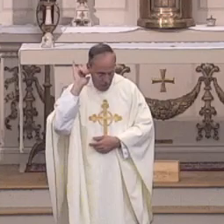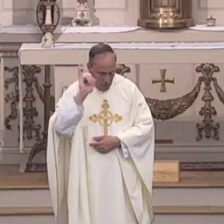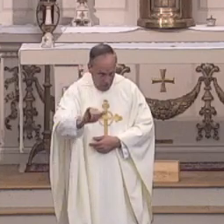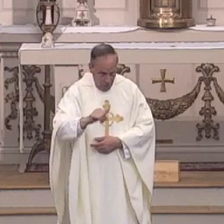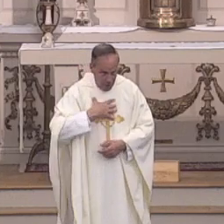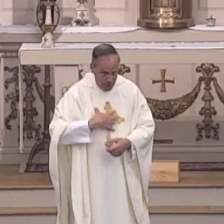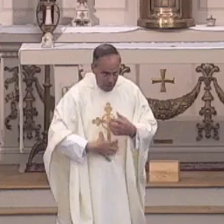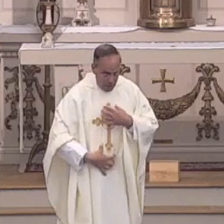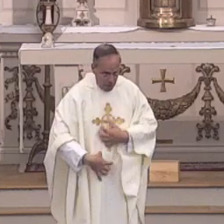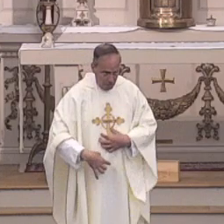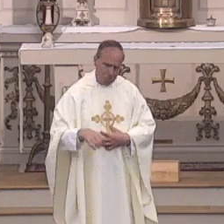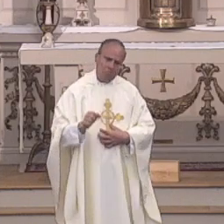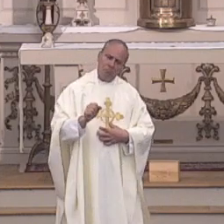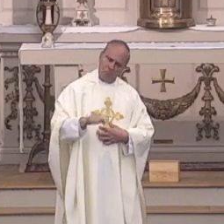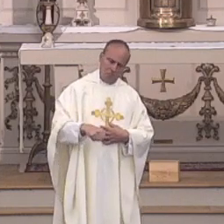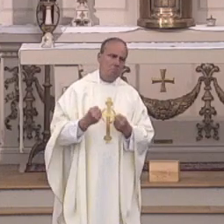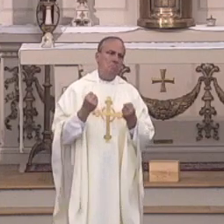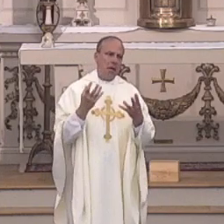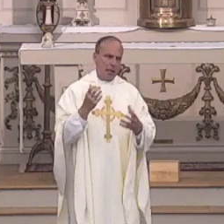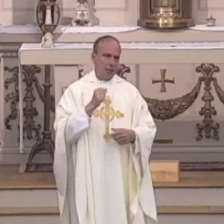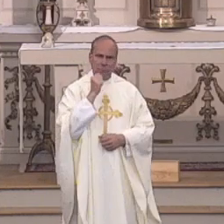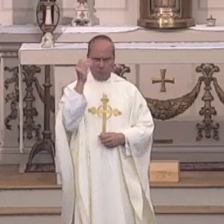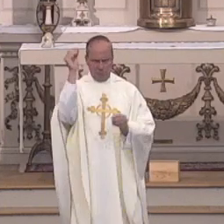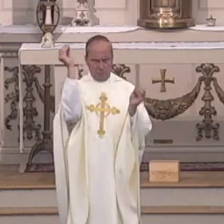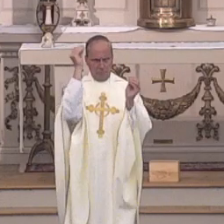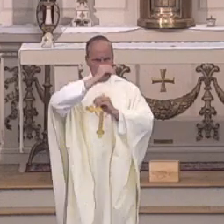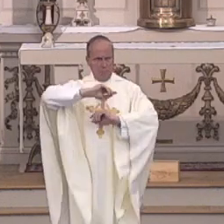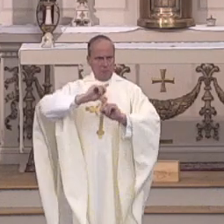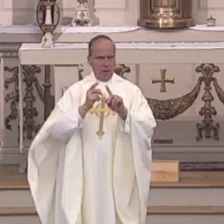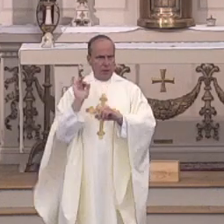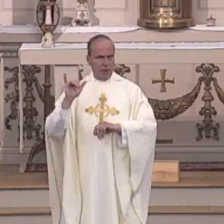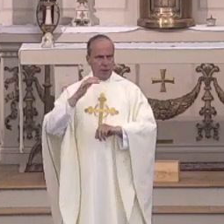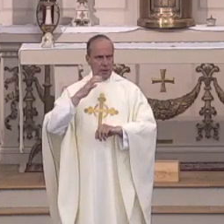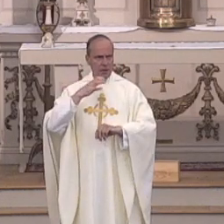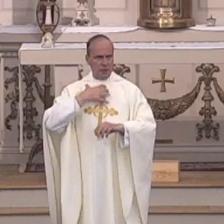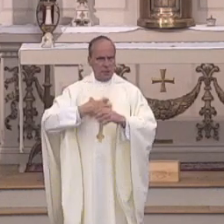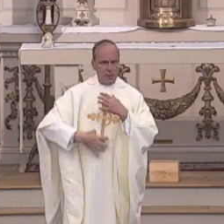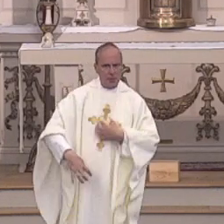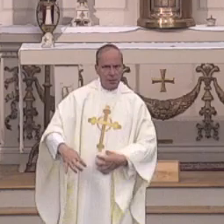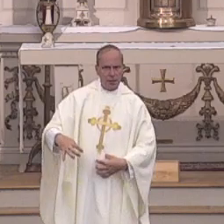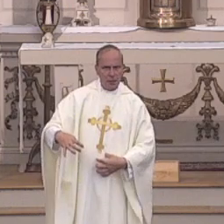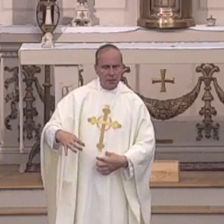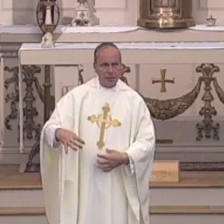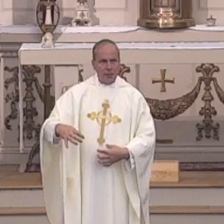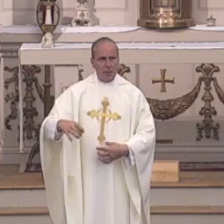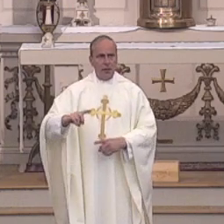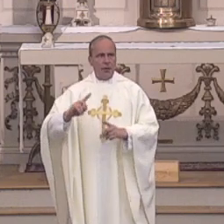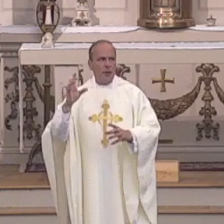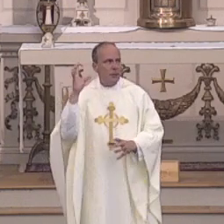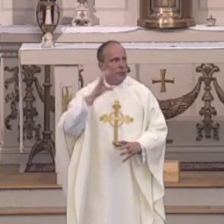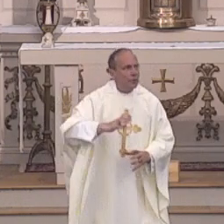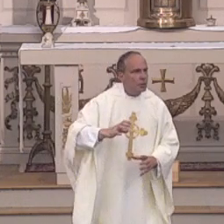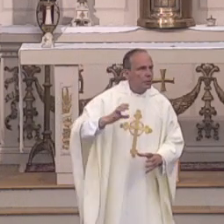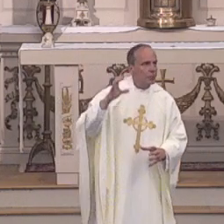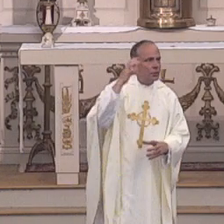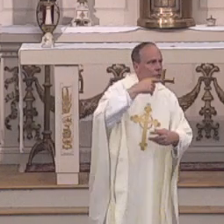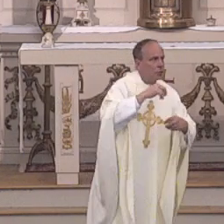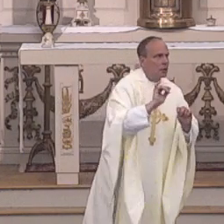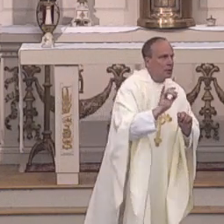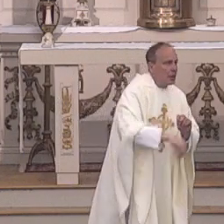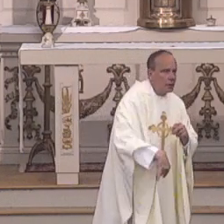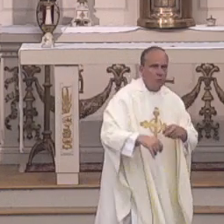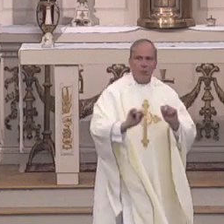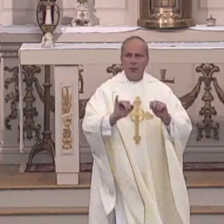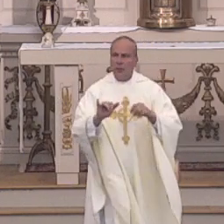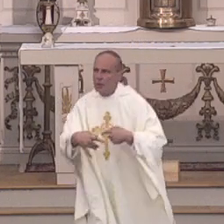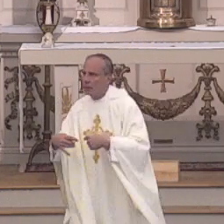And maybe they're not aware of their desire. That's true for many people, that they aren't